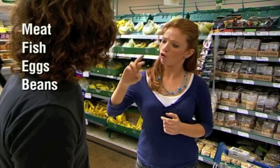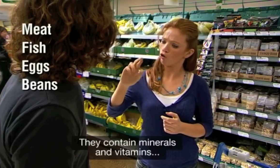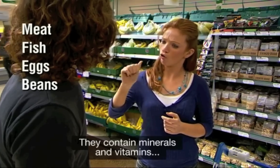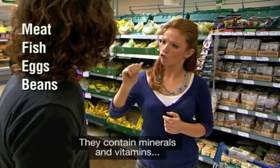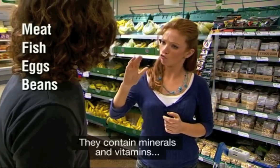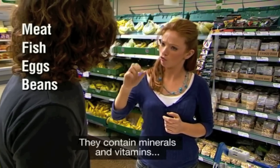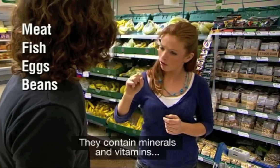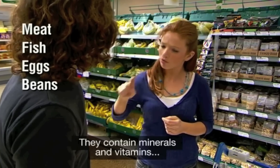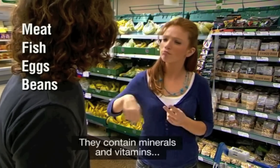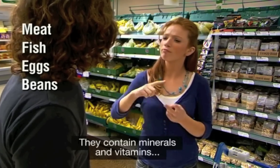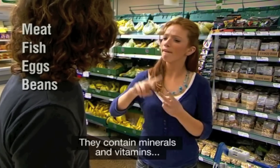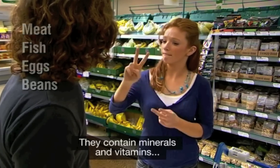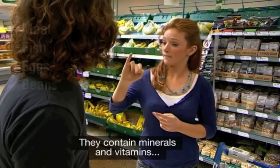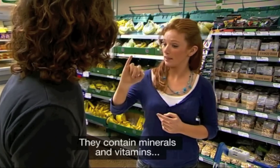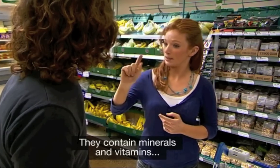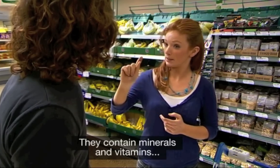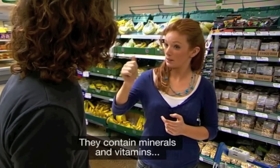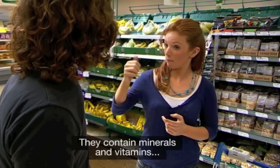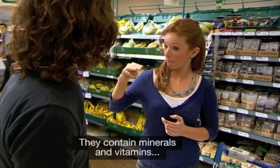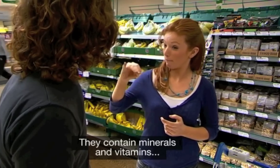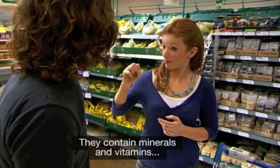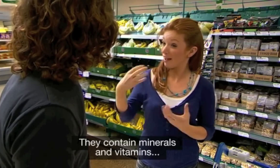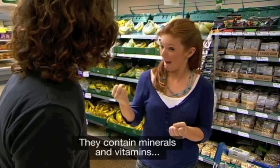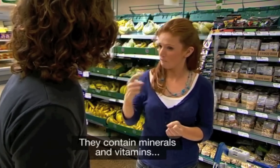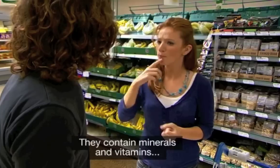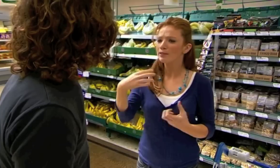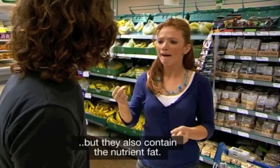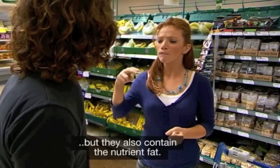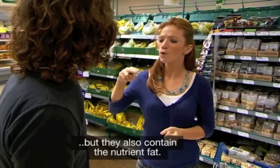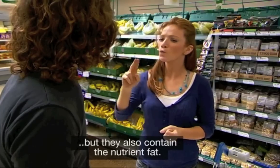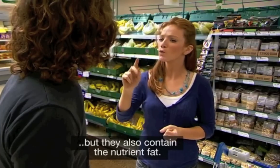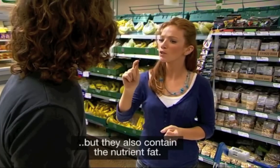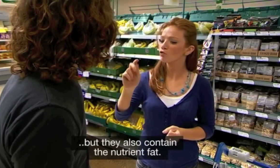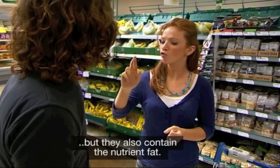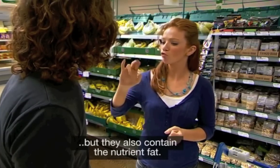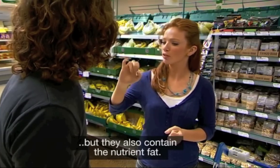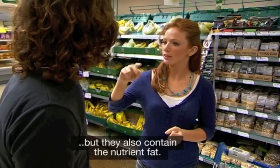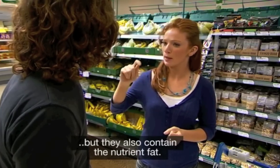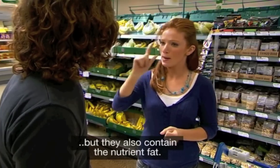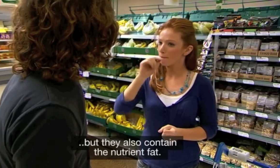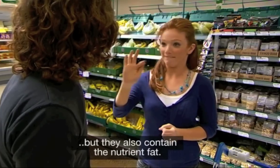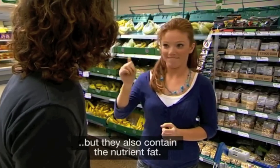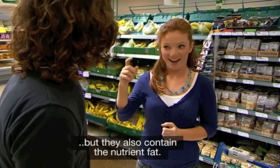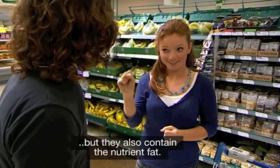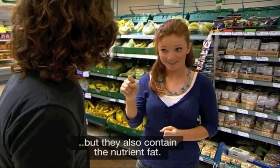They contain minerals and vitamins, but they also contain the nutrient